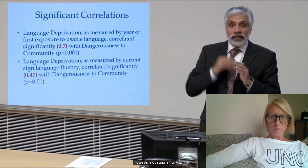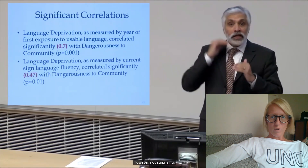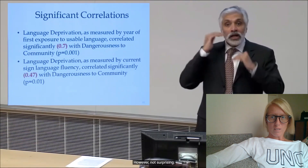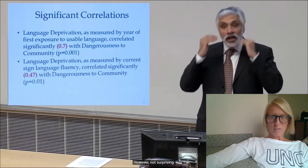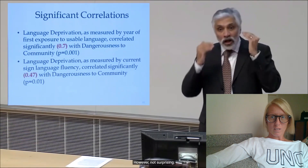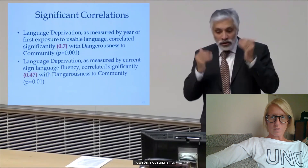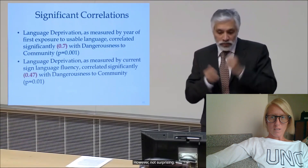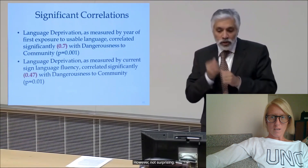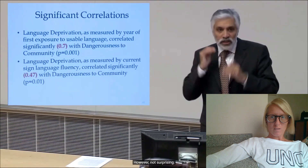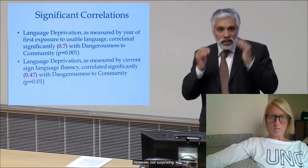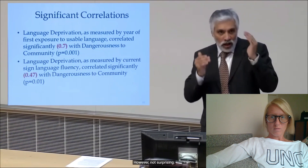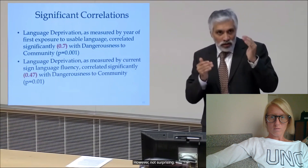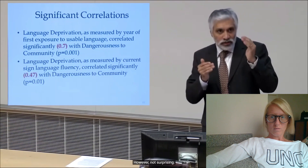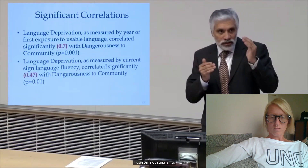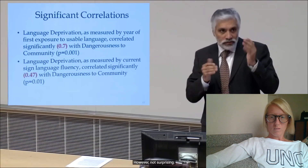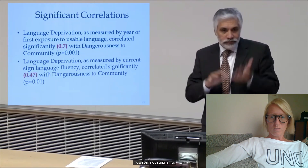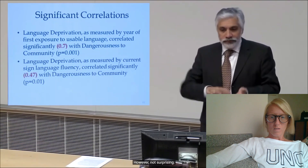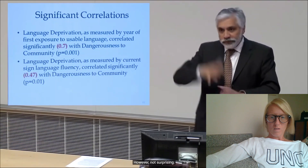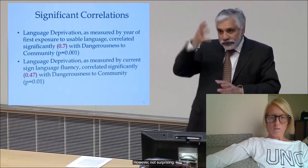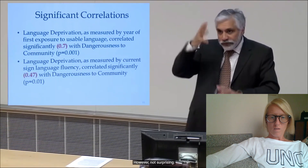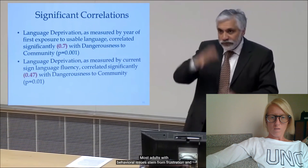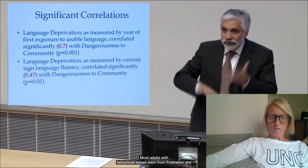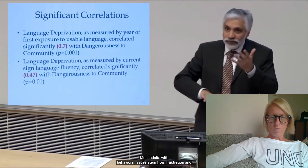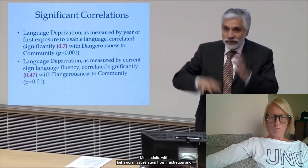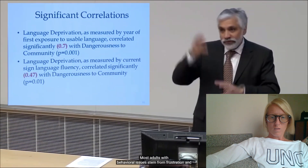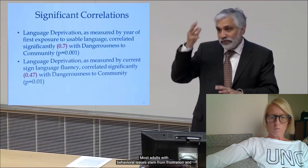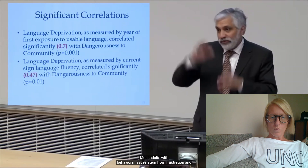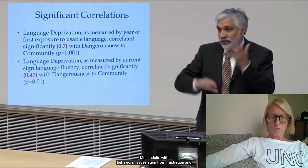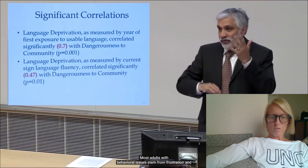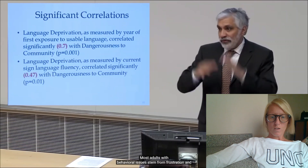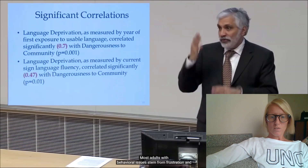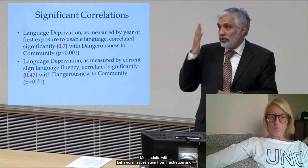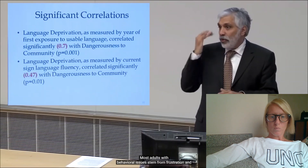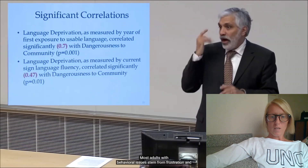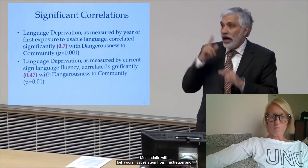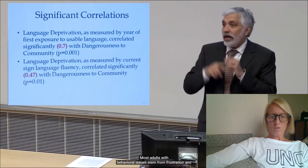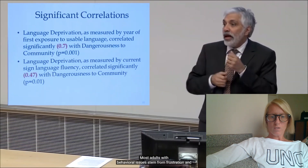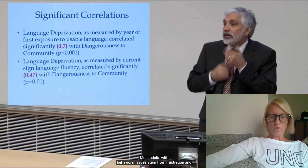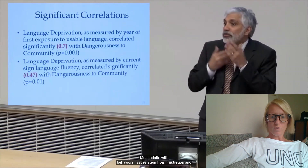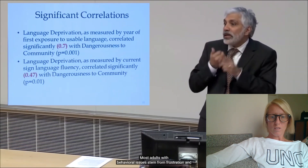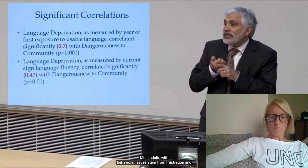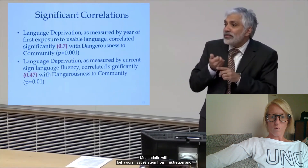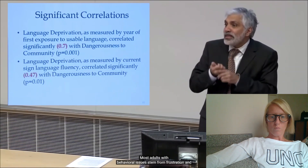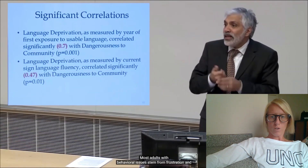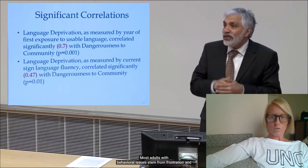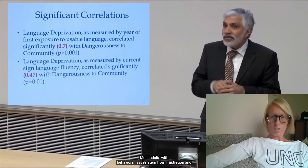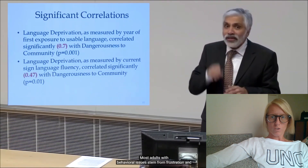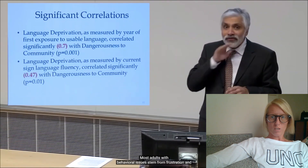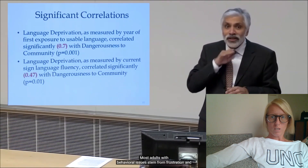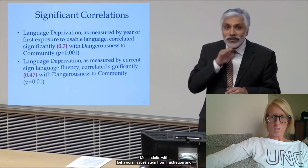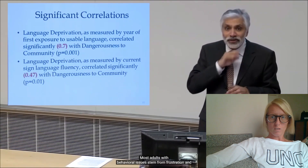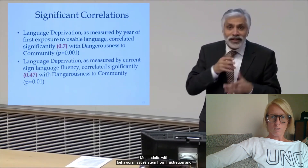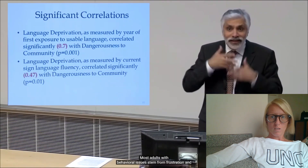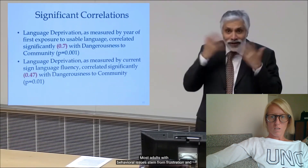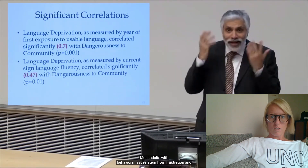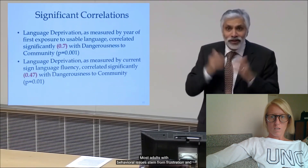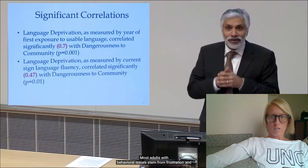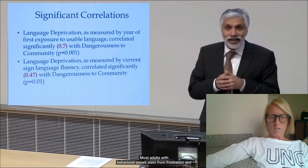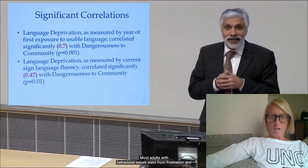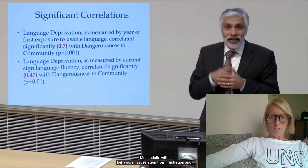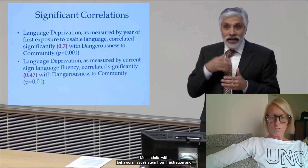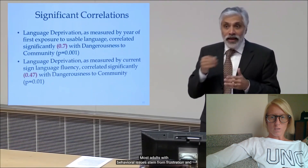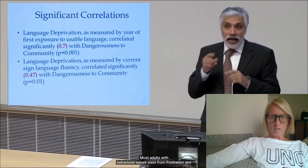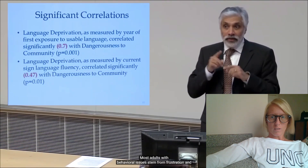It's very however, not surprising and surprising. sad. Most adults Most adults with with behavioral issues issues stem from frustration and stem from